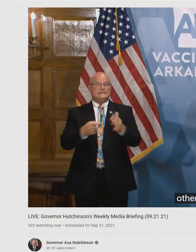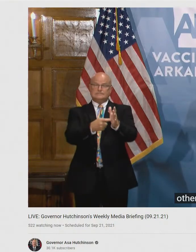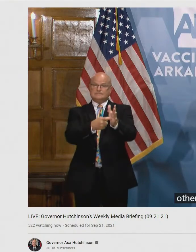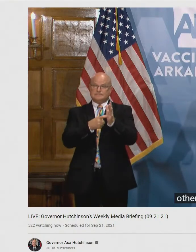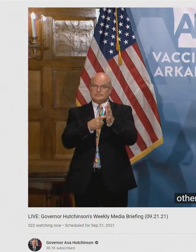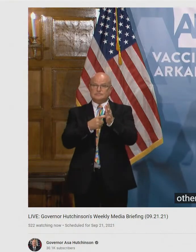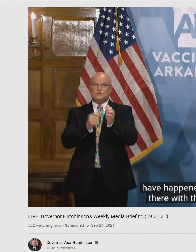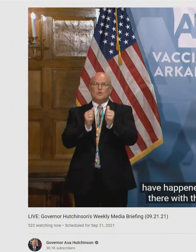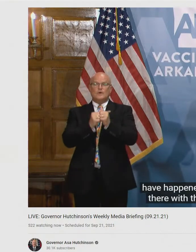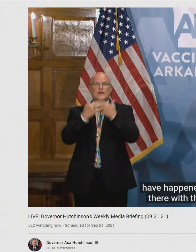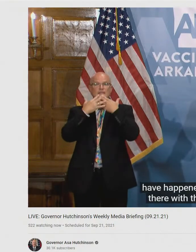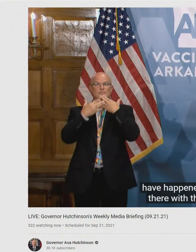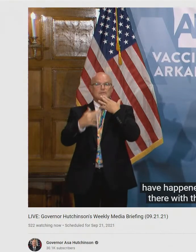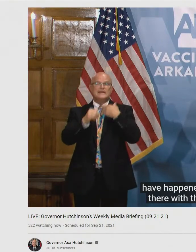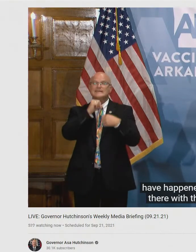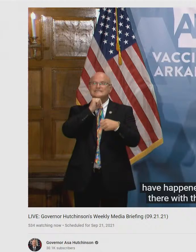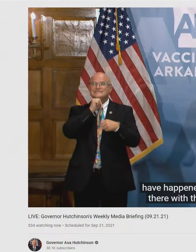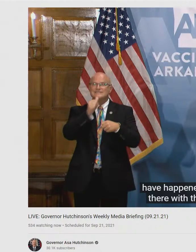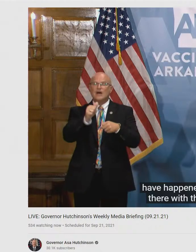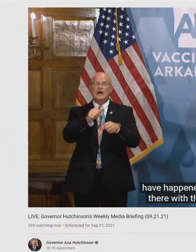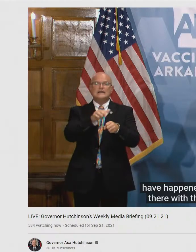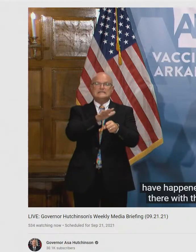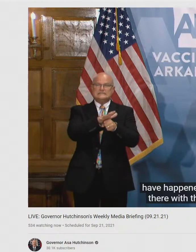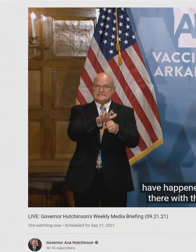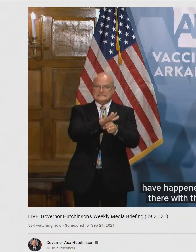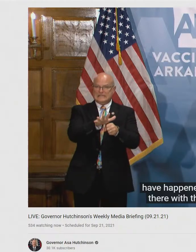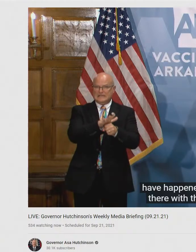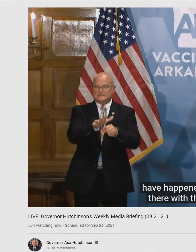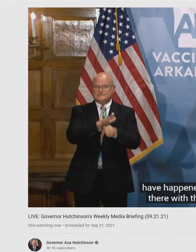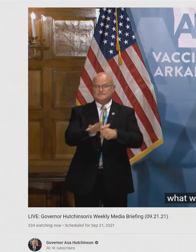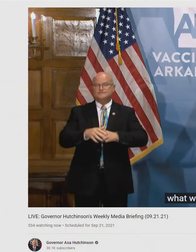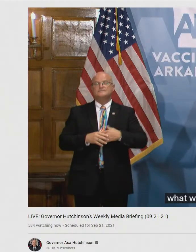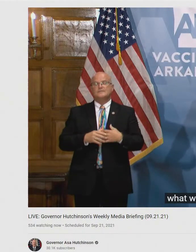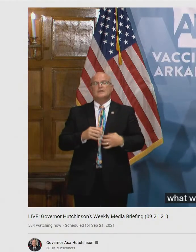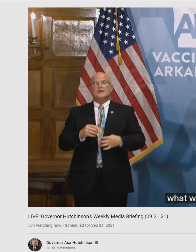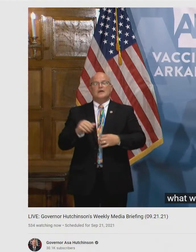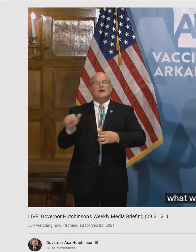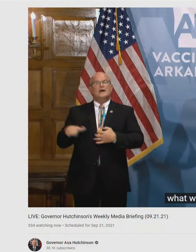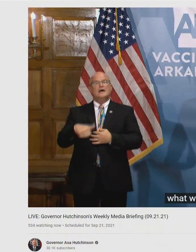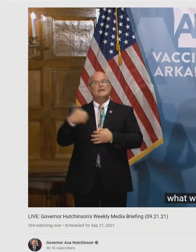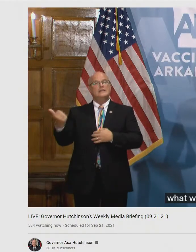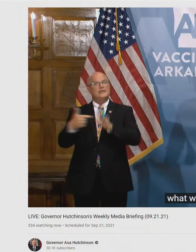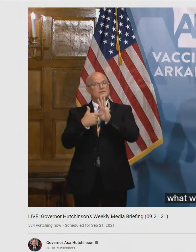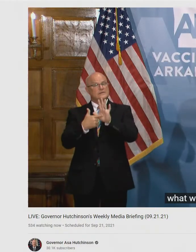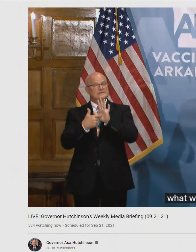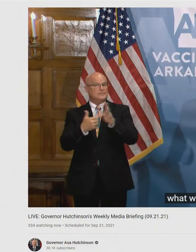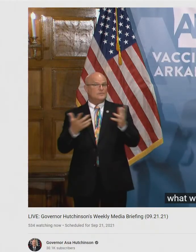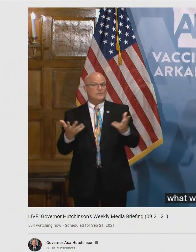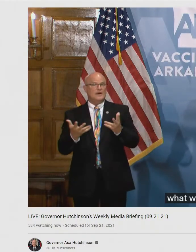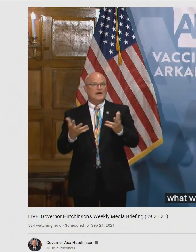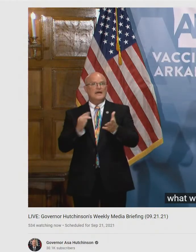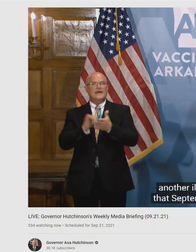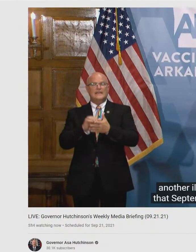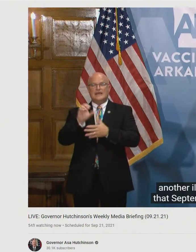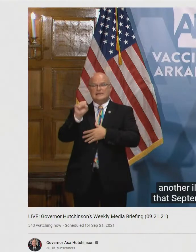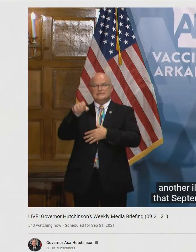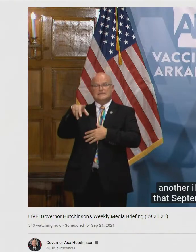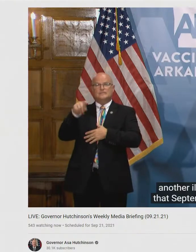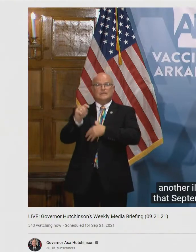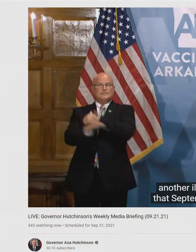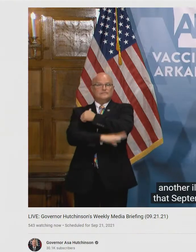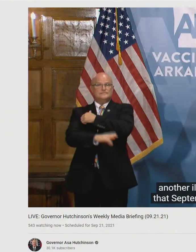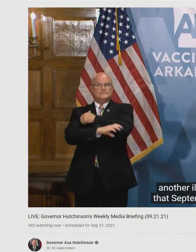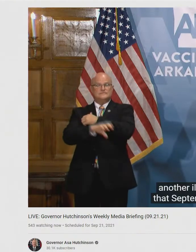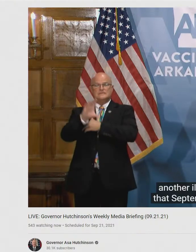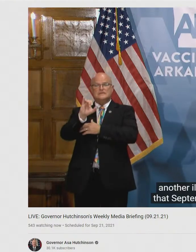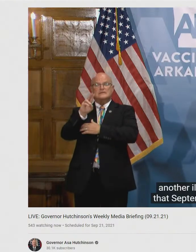the supply not being what we want it to be. Another illustration of it is that September is Sickle